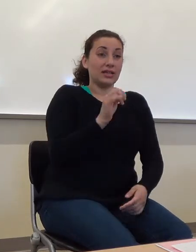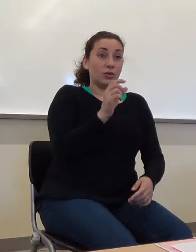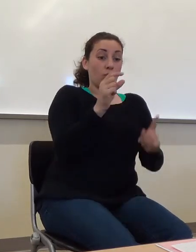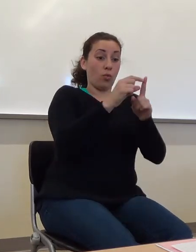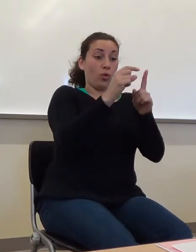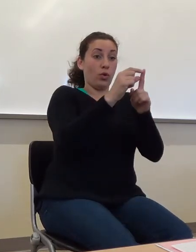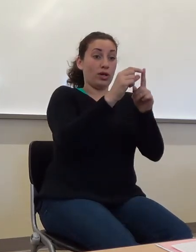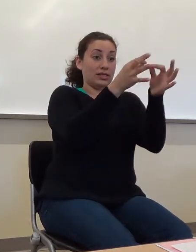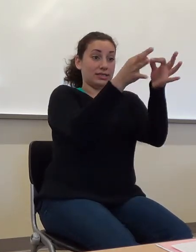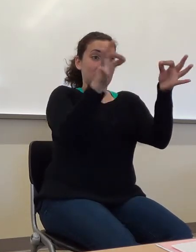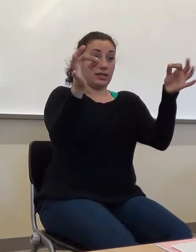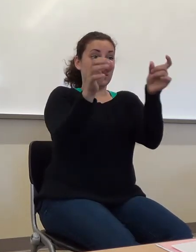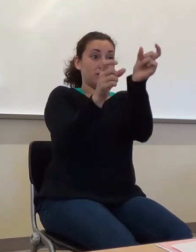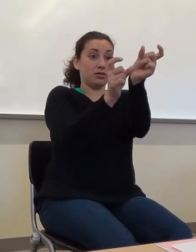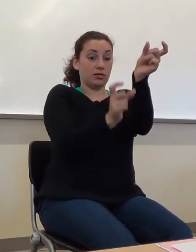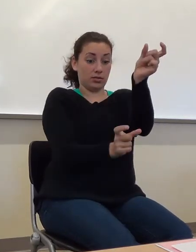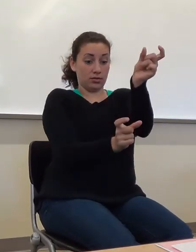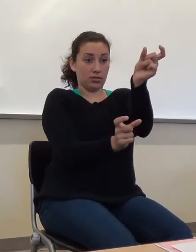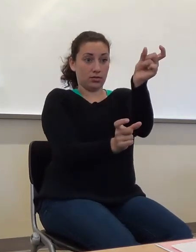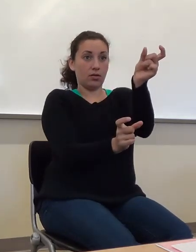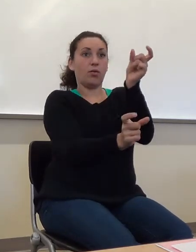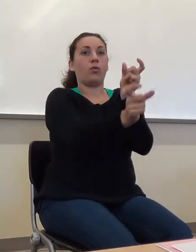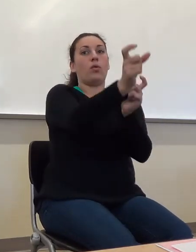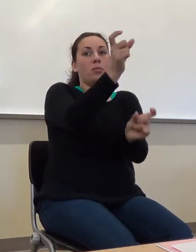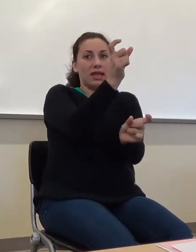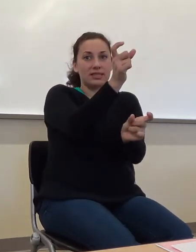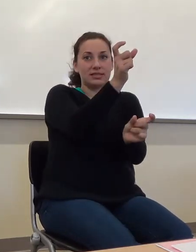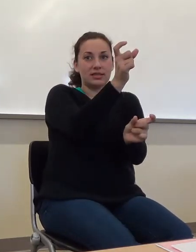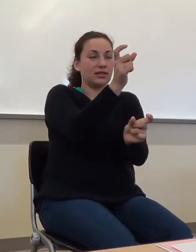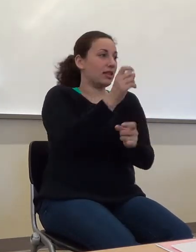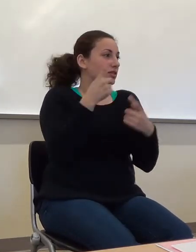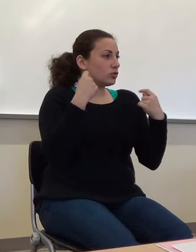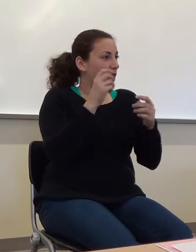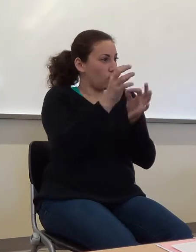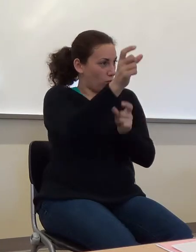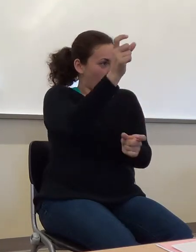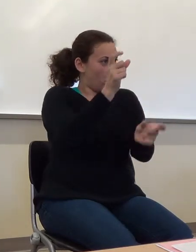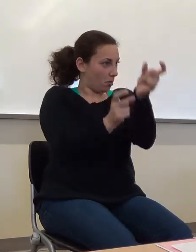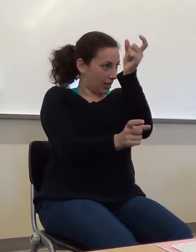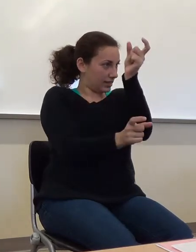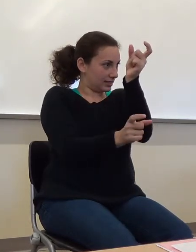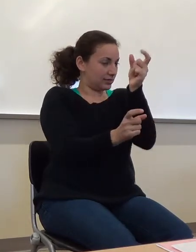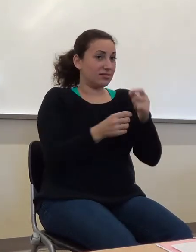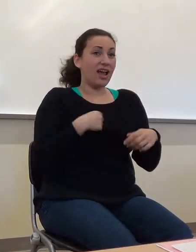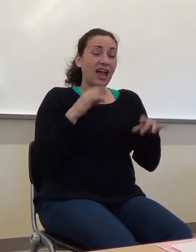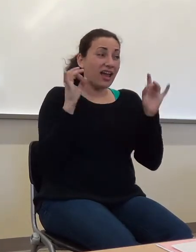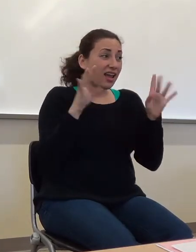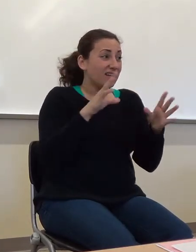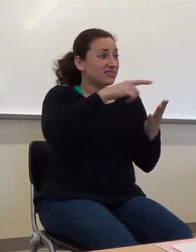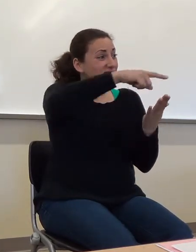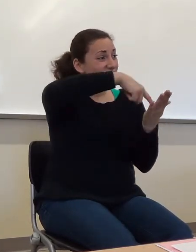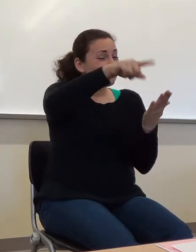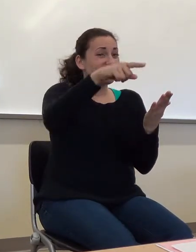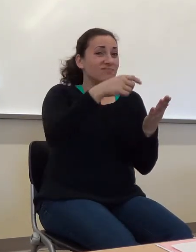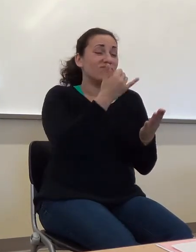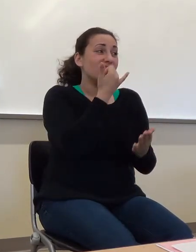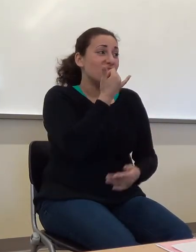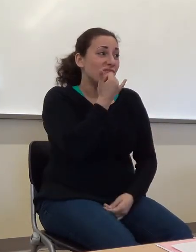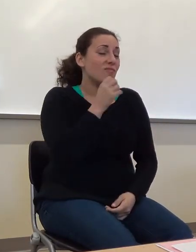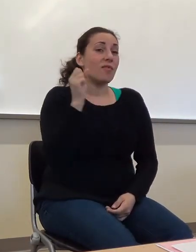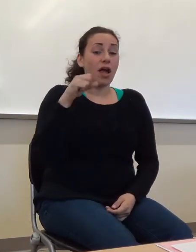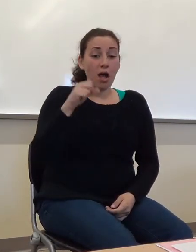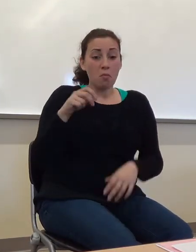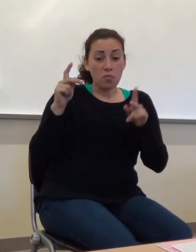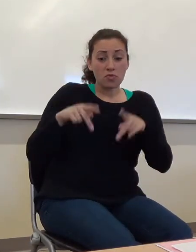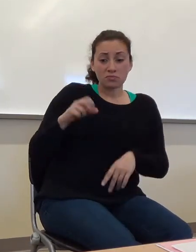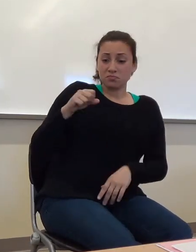word in the sentence and have it make sense. This doesn't make any, I mean, and the sad thing is I hate to mark it wrong, because yes, the